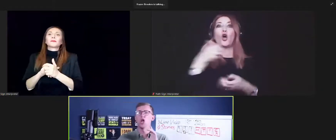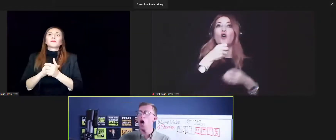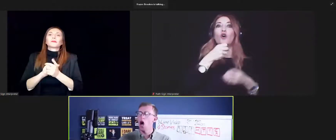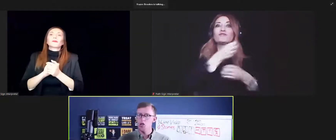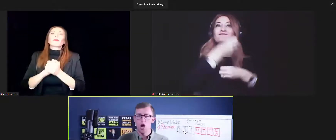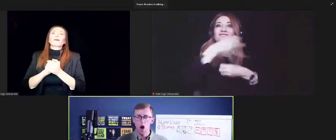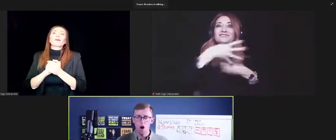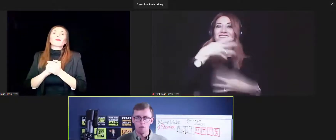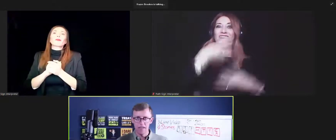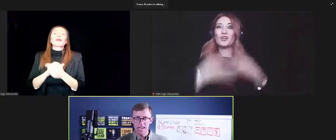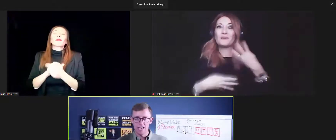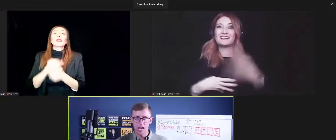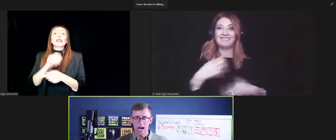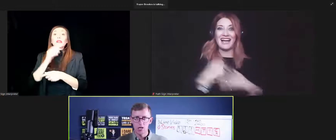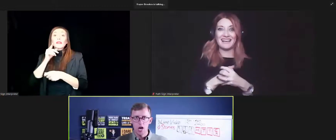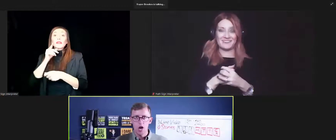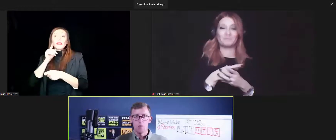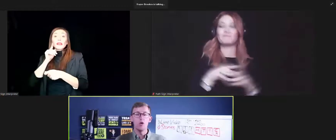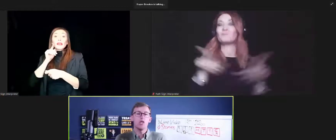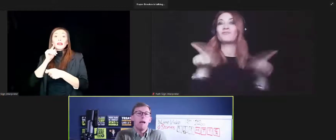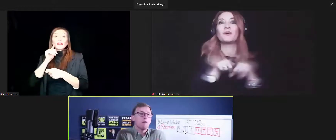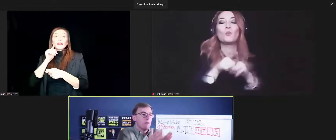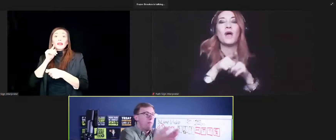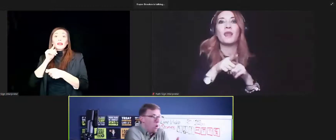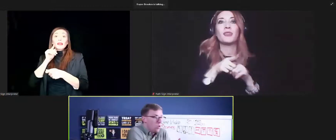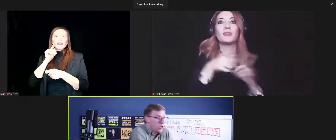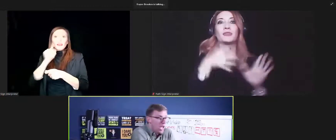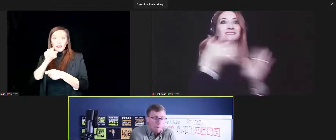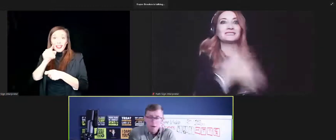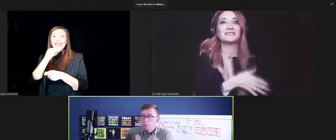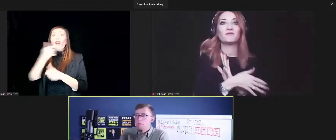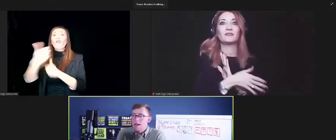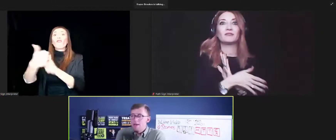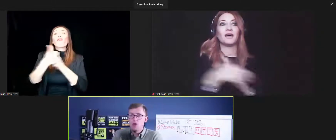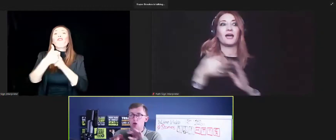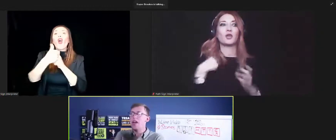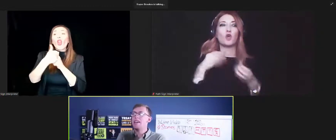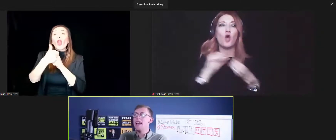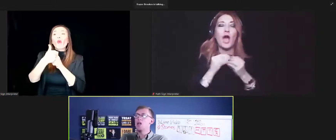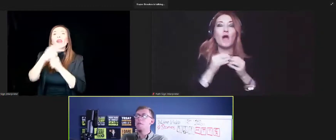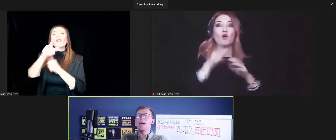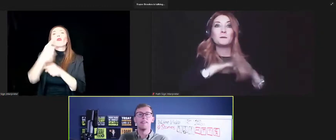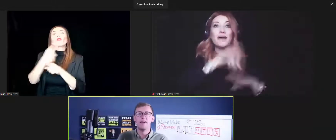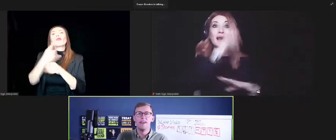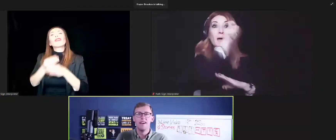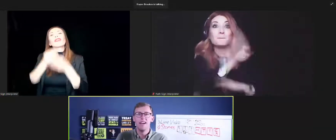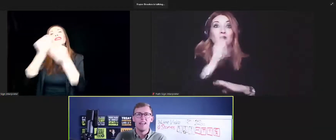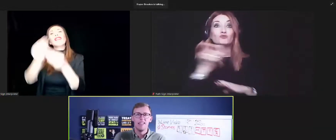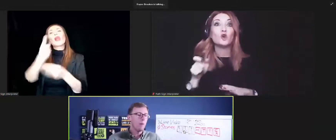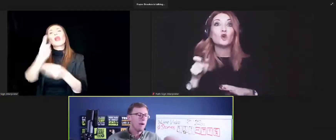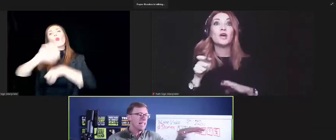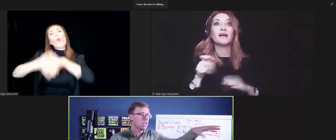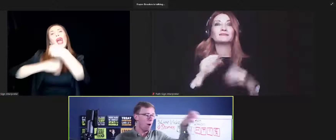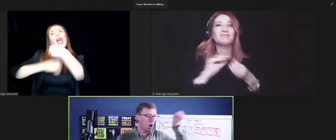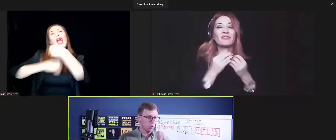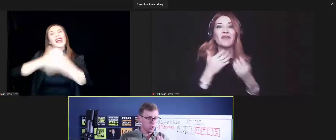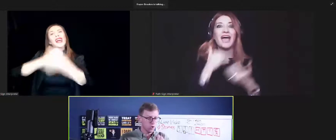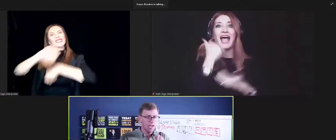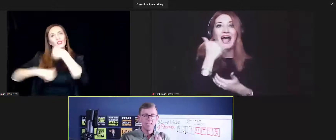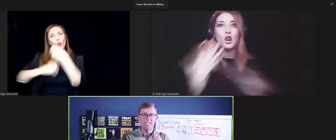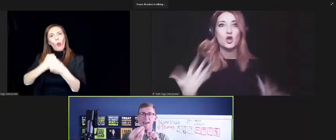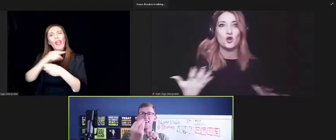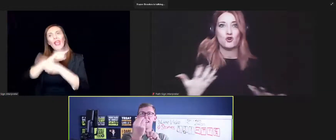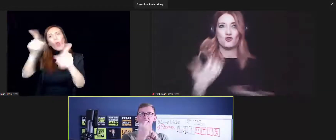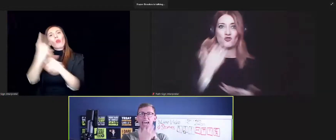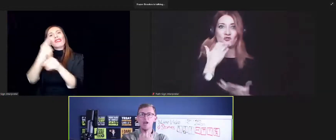a lot over the years, guys. We used to be able to post and people would message us saying, yes, I'm in. Now we need to post